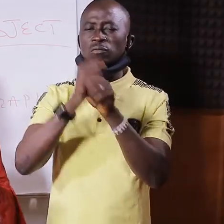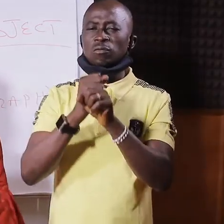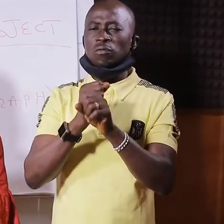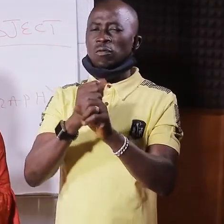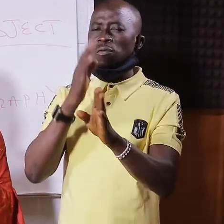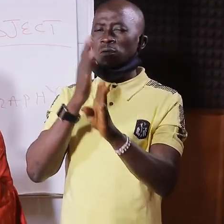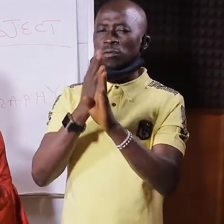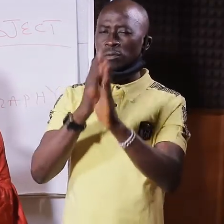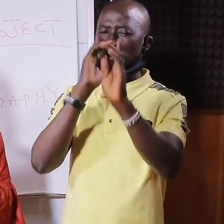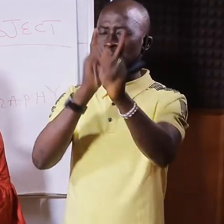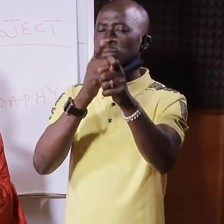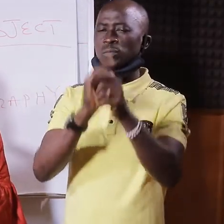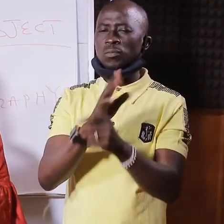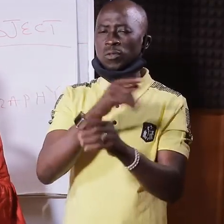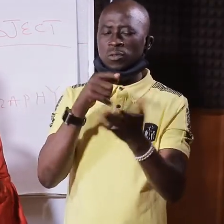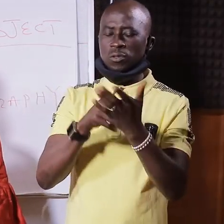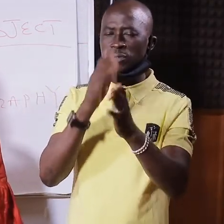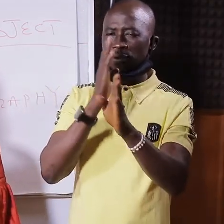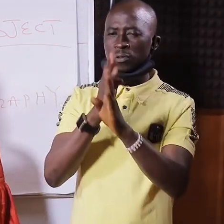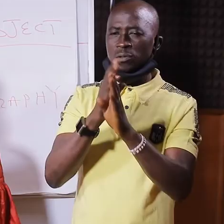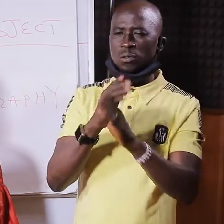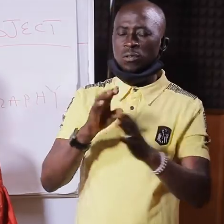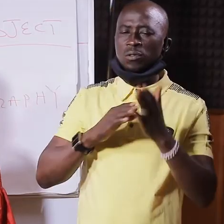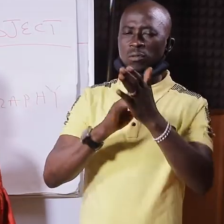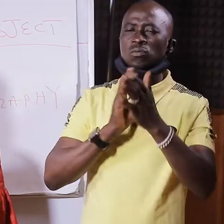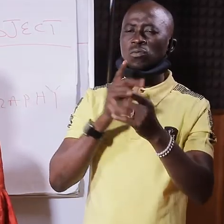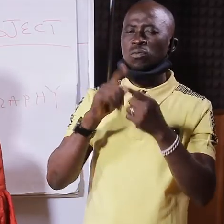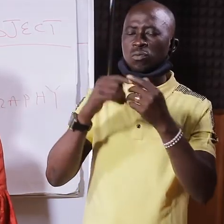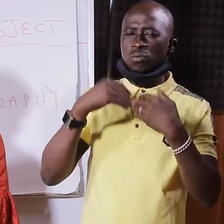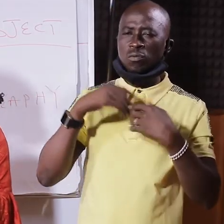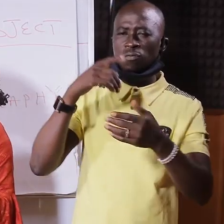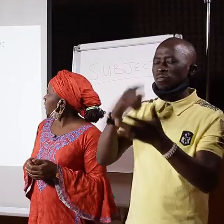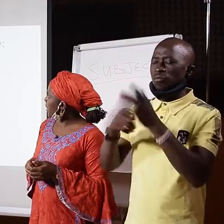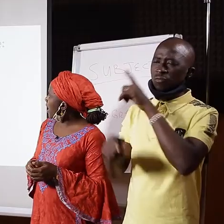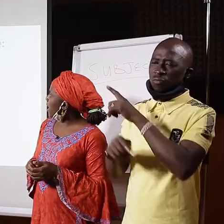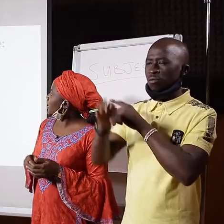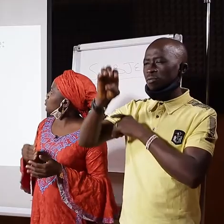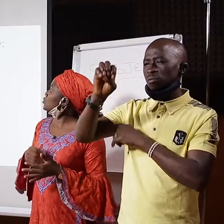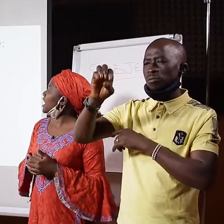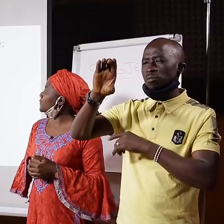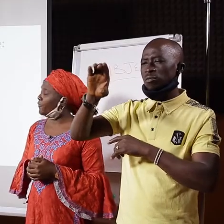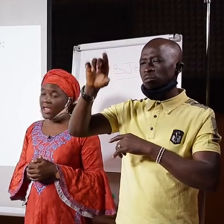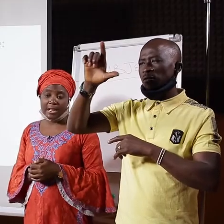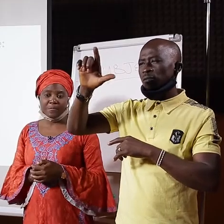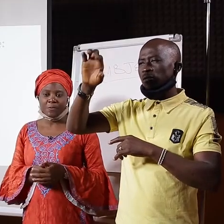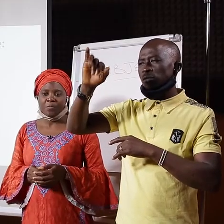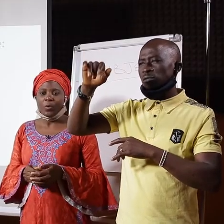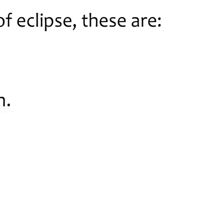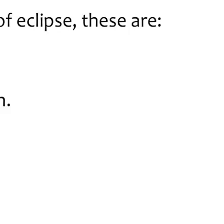straight line, and this line leads to us to have what we call eclipse. There are 2 types